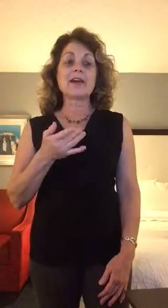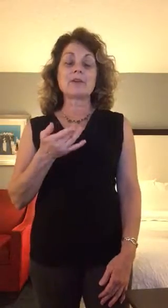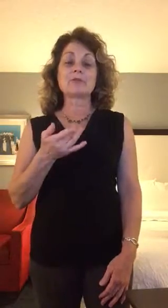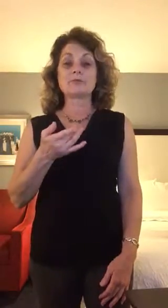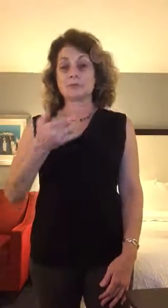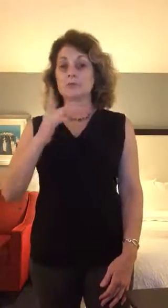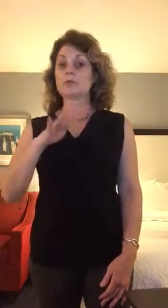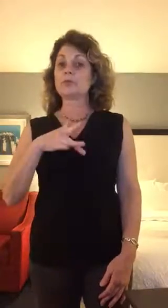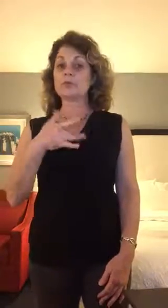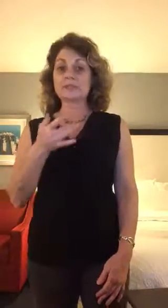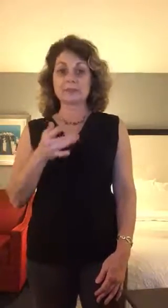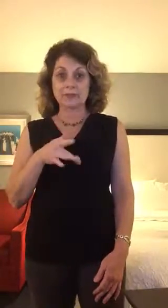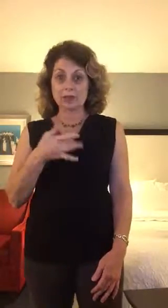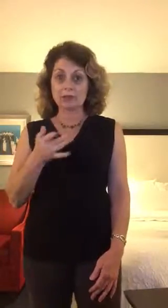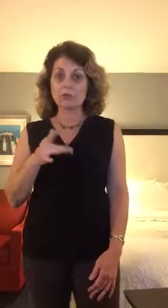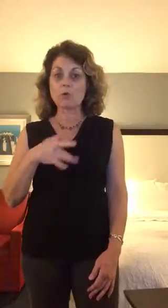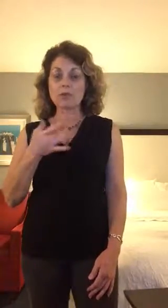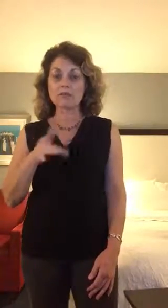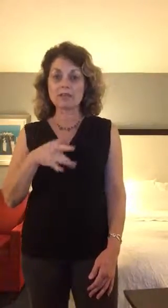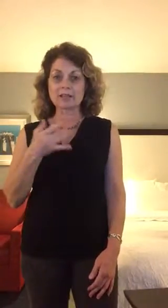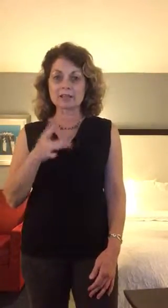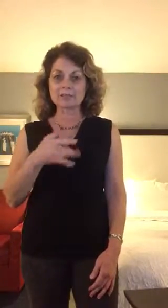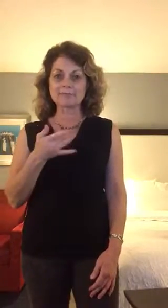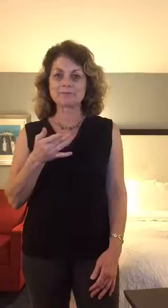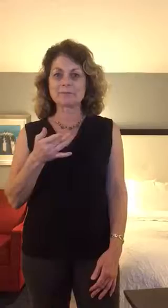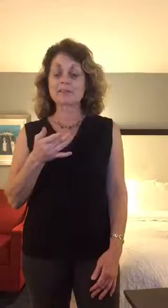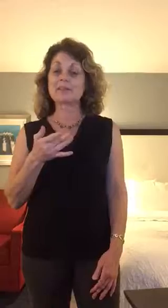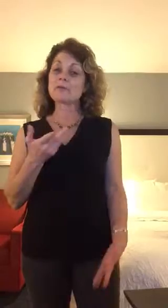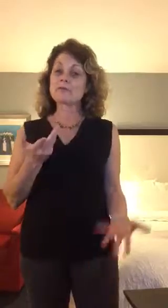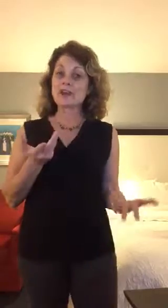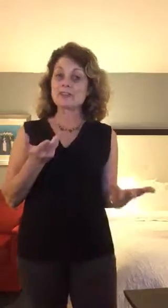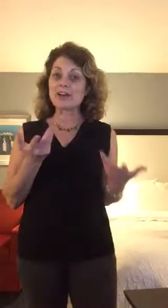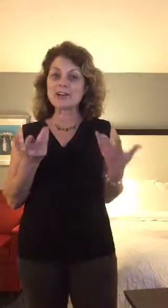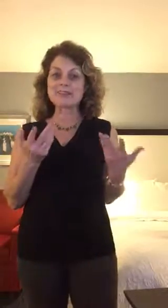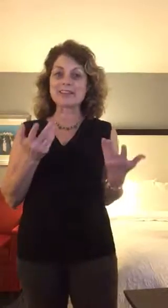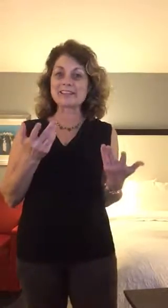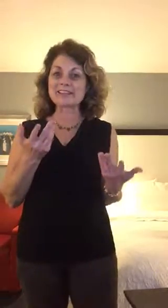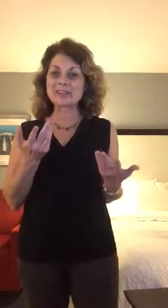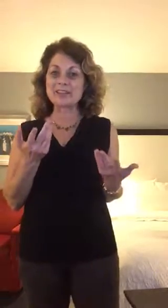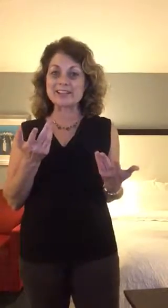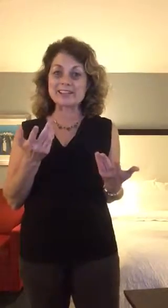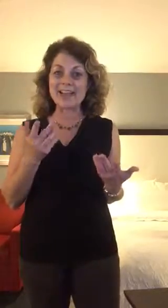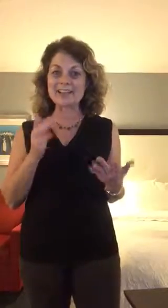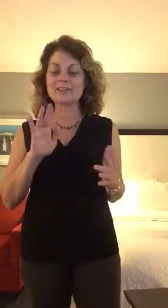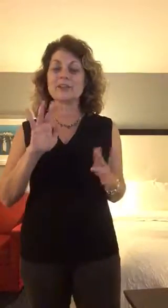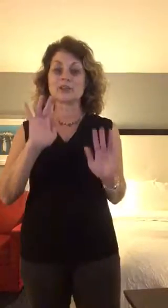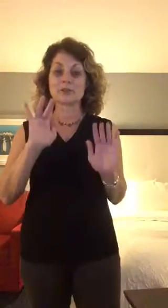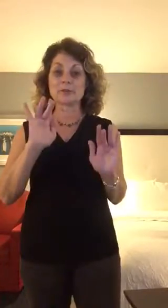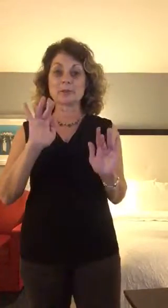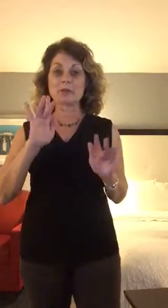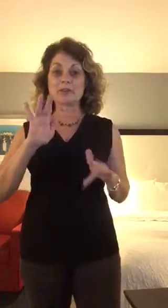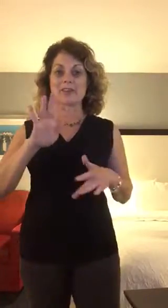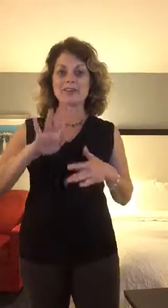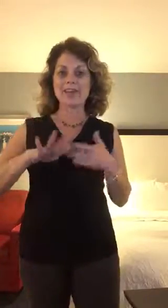Now, this is feel or feelings. Now, if you have a lot of feelings and you get excited, use both of these